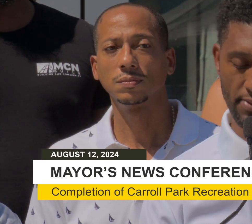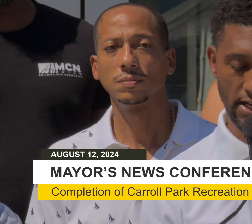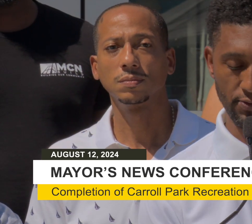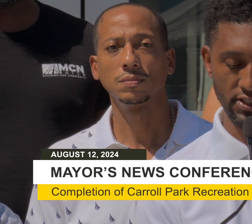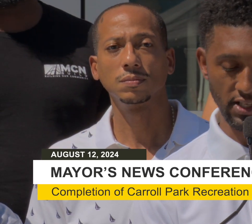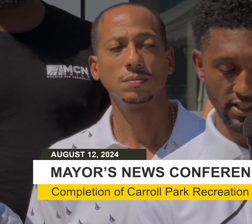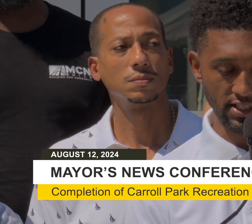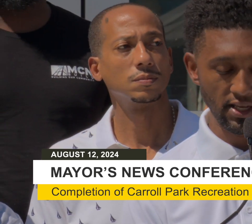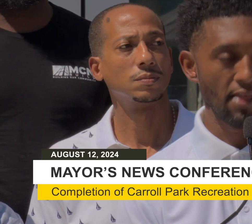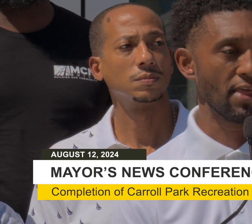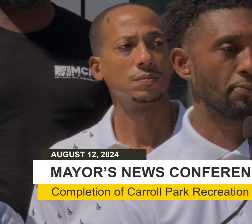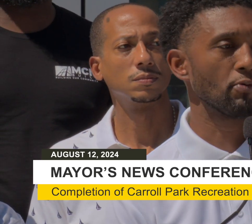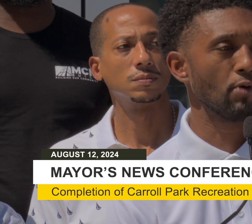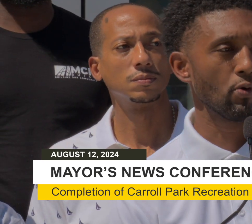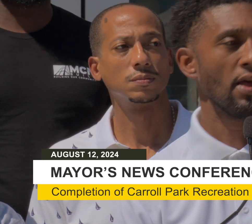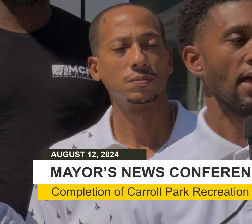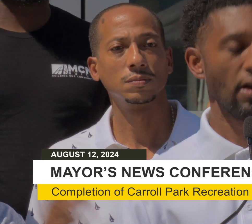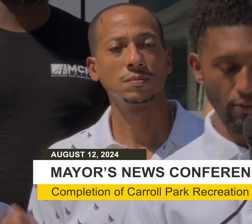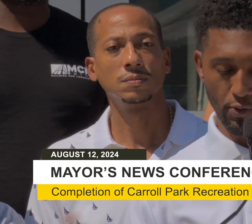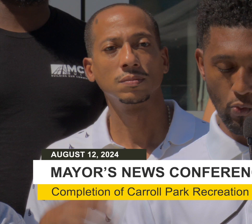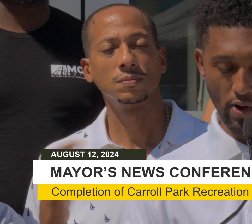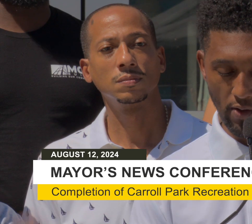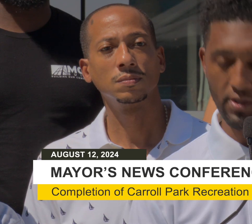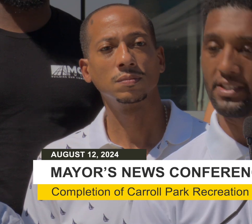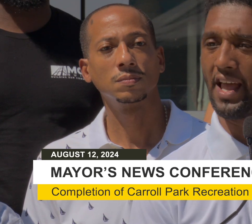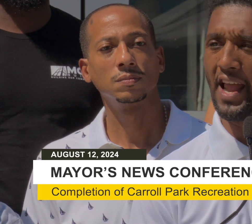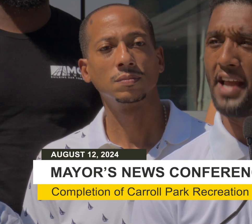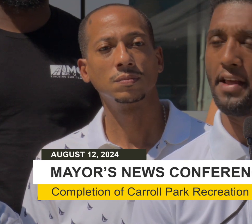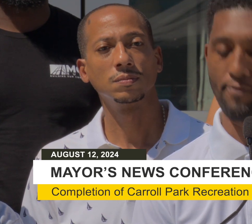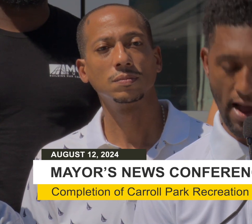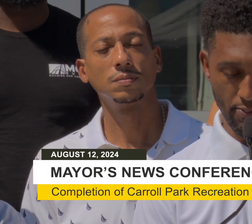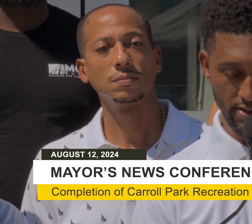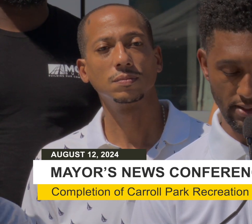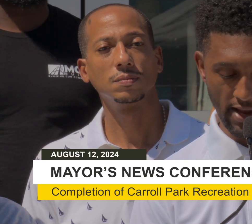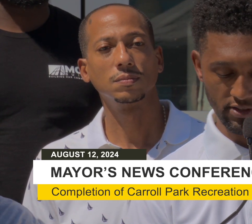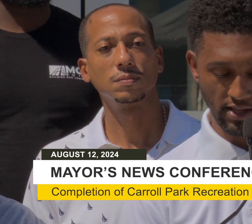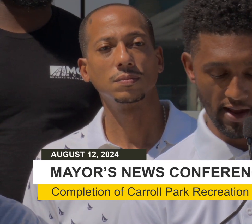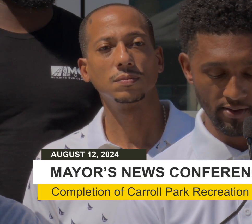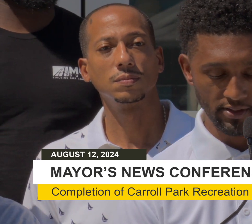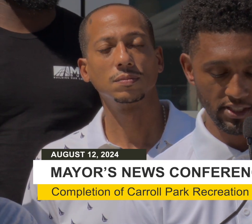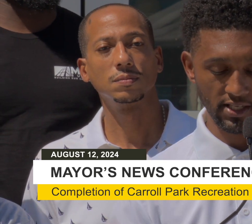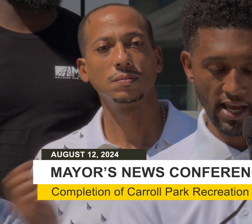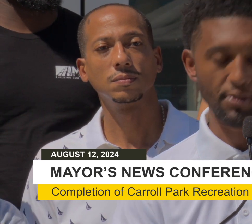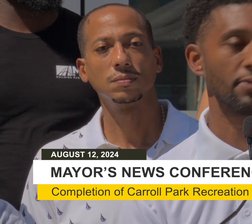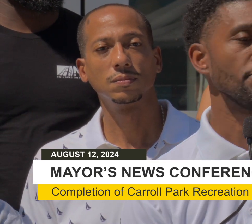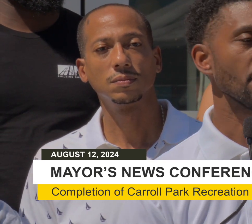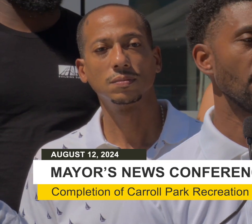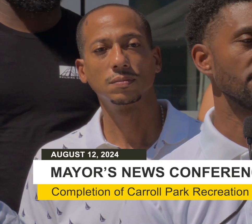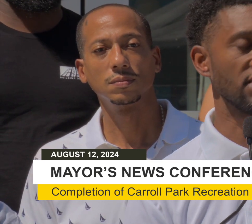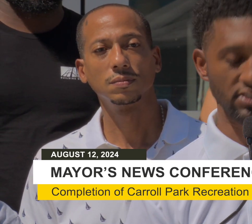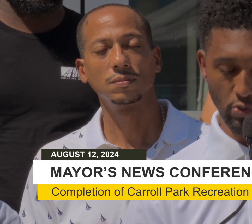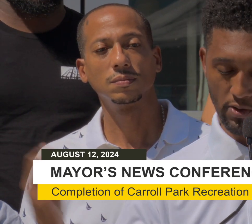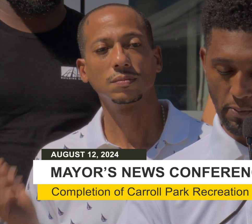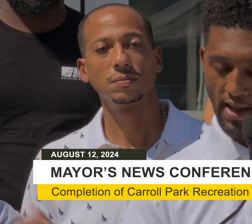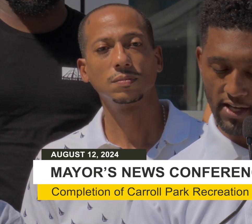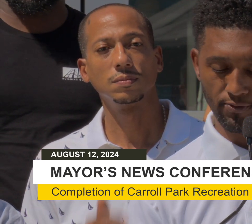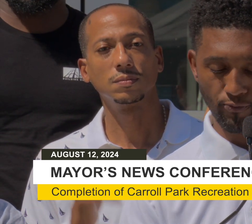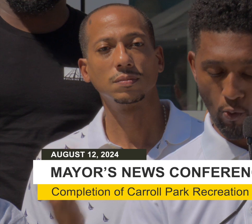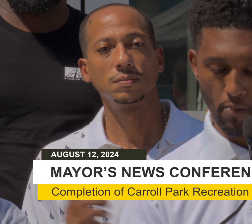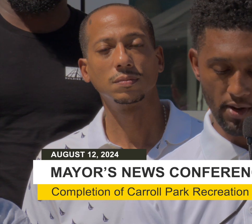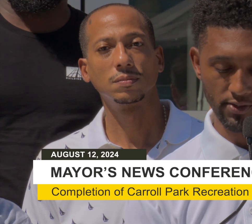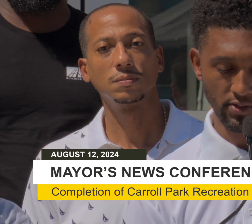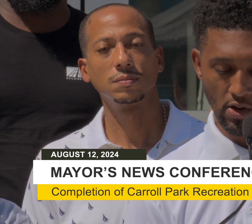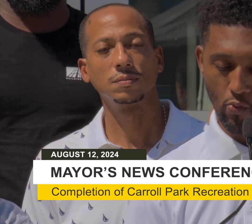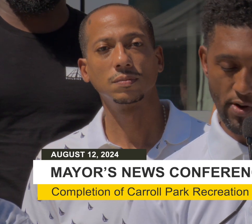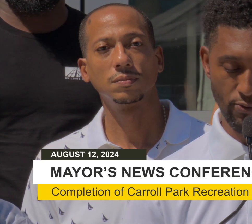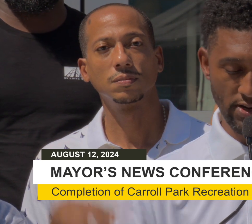the top-notch facilities that promote health, wellness, and a vibrant lifestyle. Together, just during the past